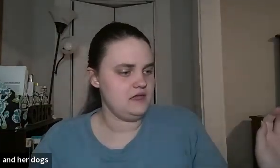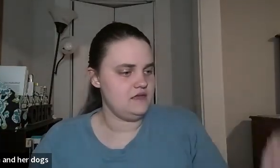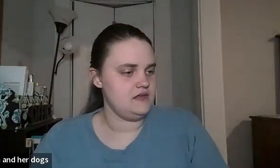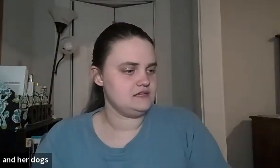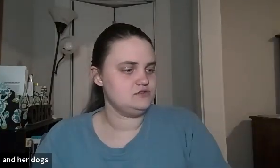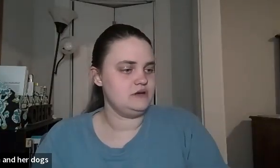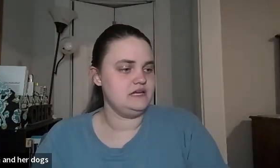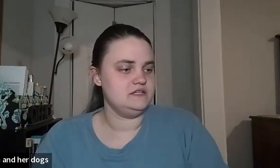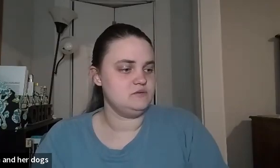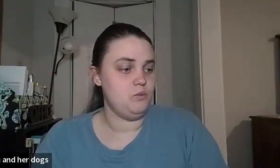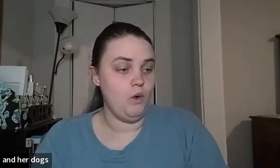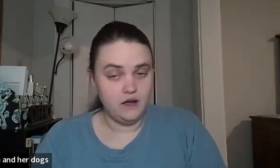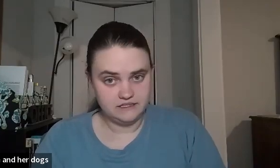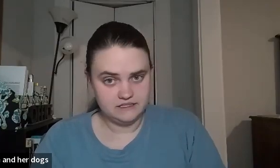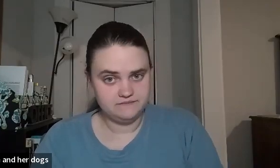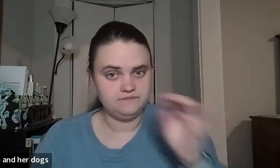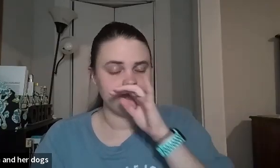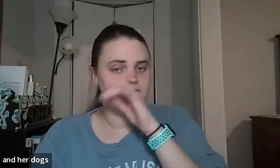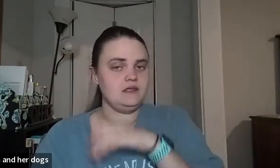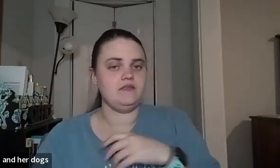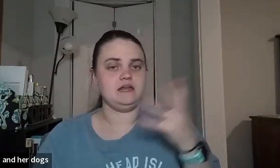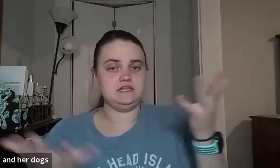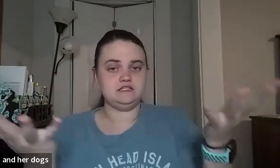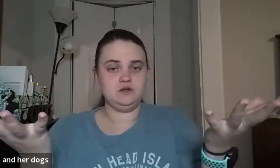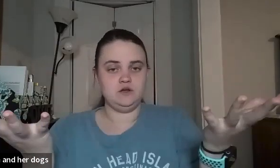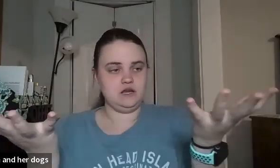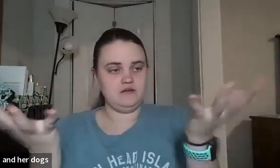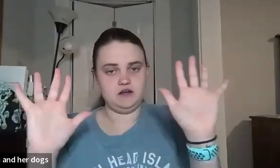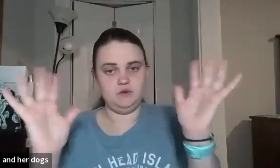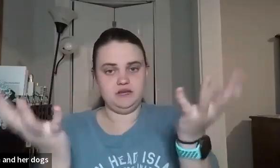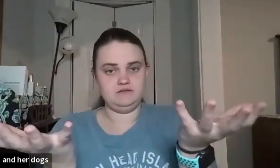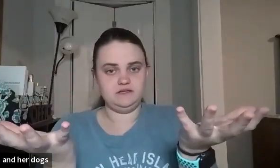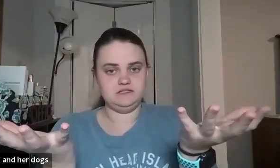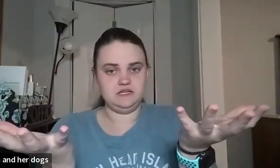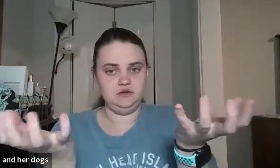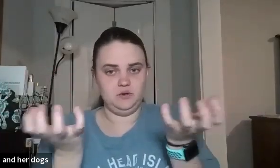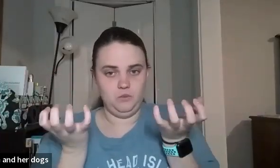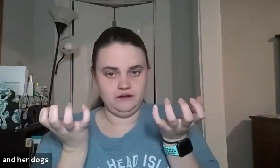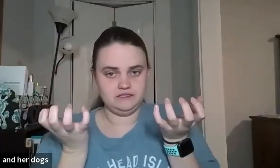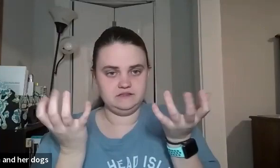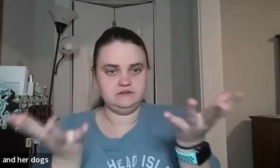Then the next one is want, and that is going to have kind of open hand fist, and you go want.